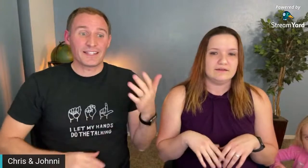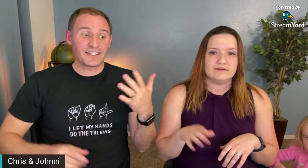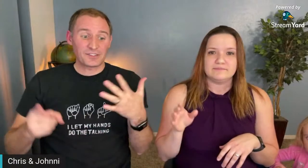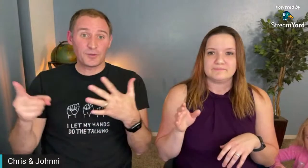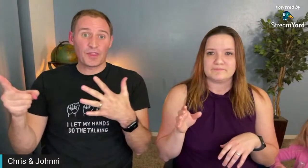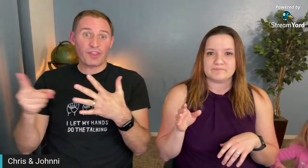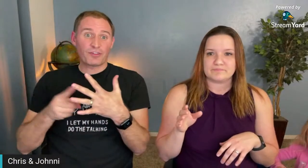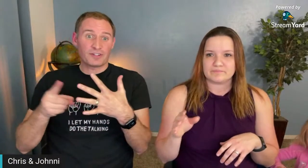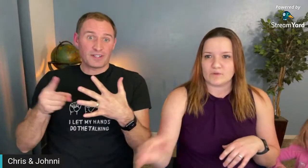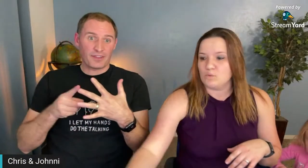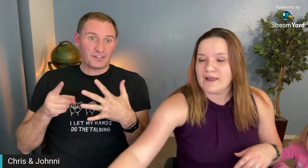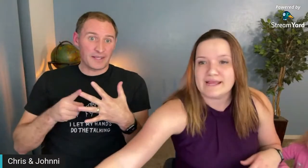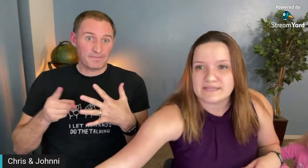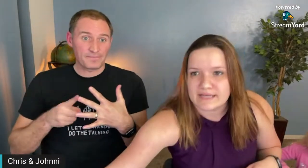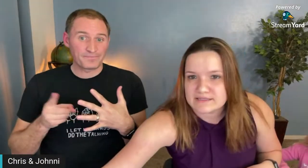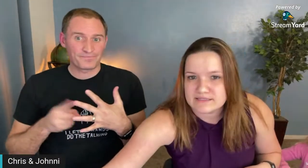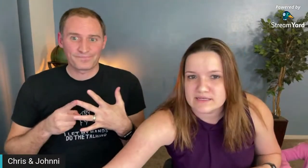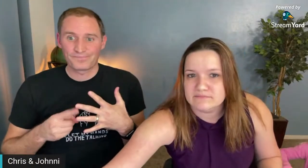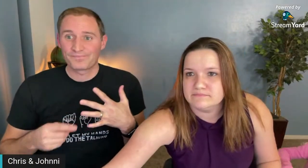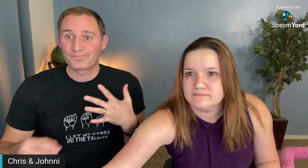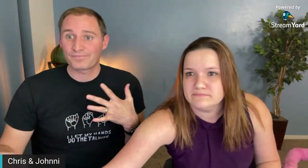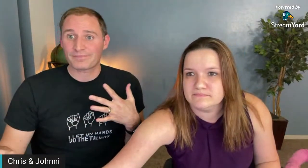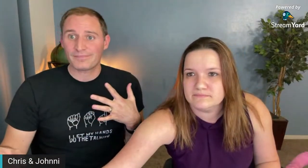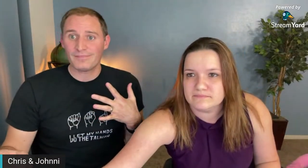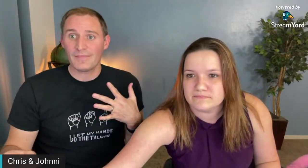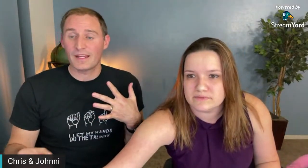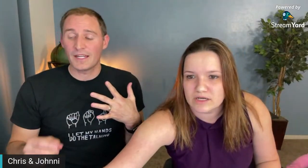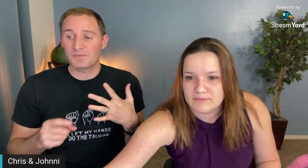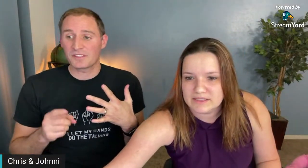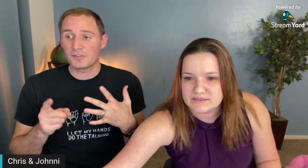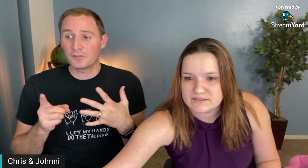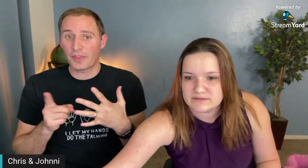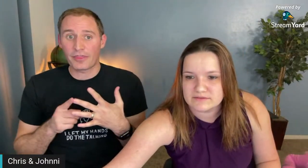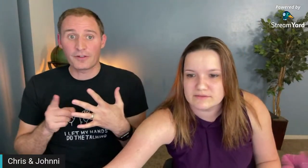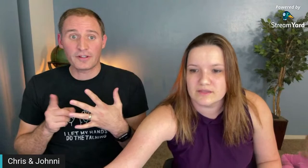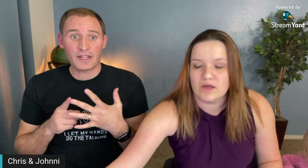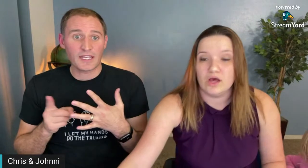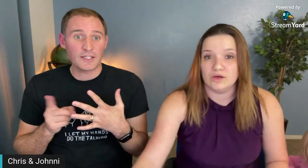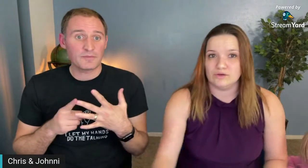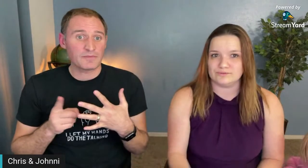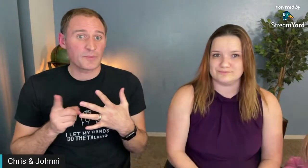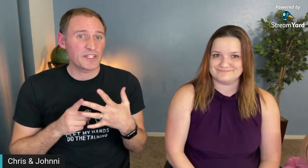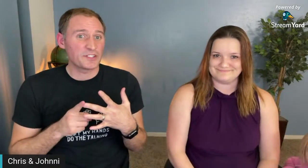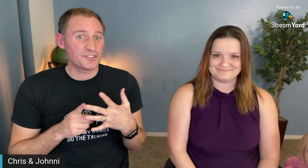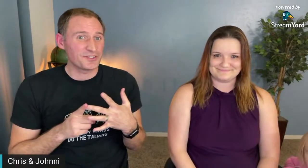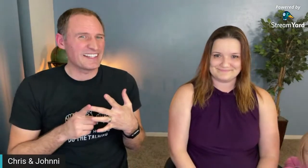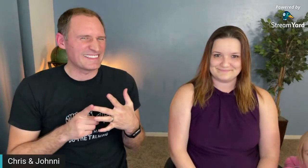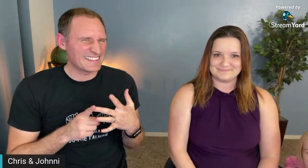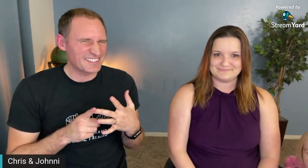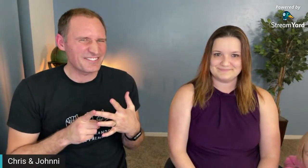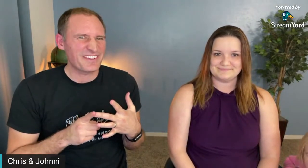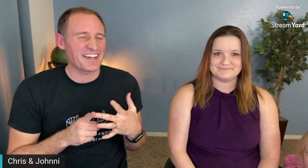let's do the third name. I can't see. So the third name, I'm gonna do a little